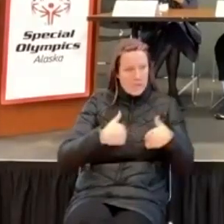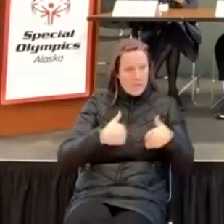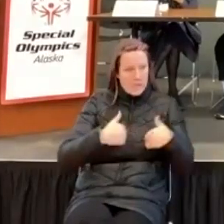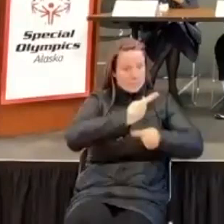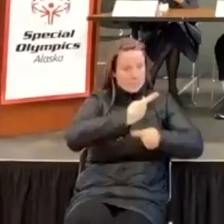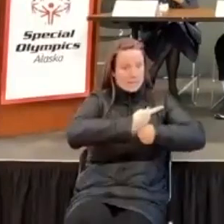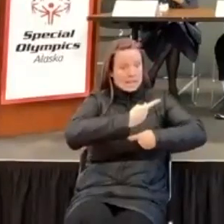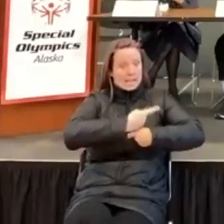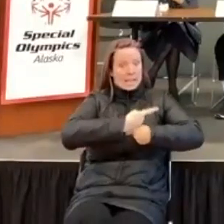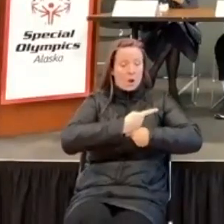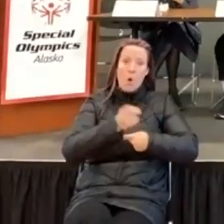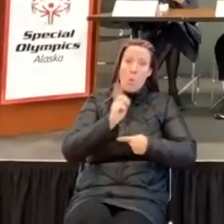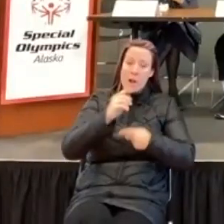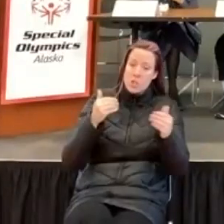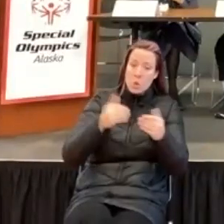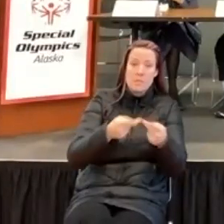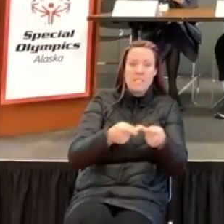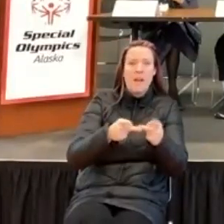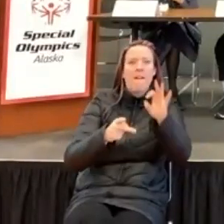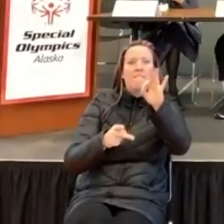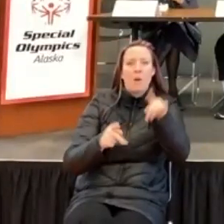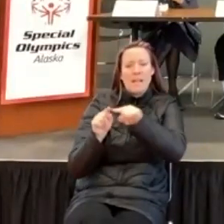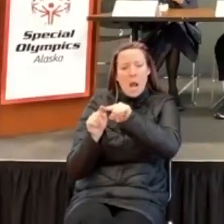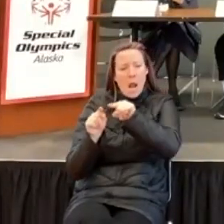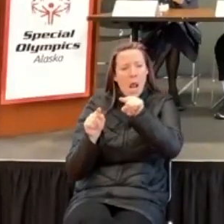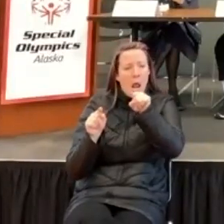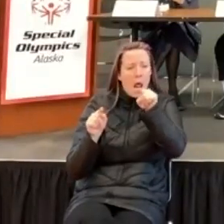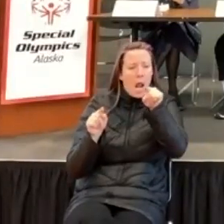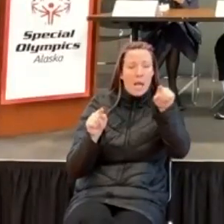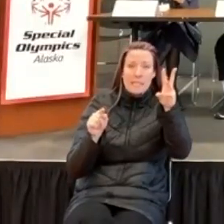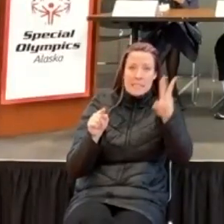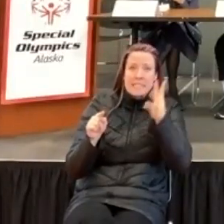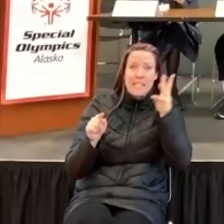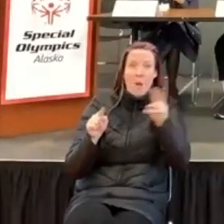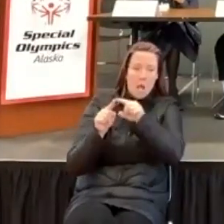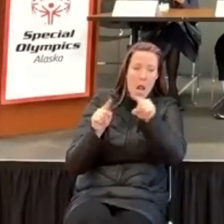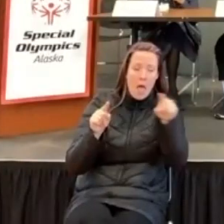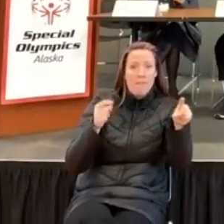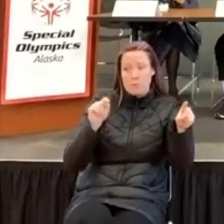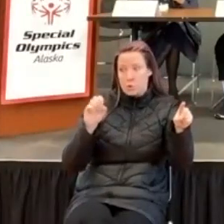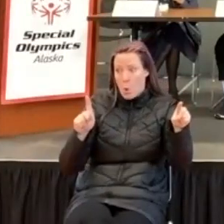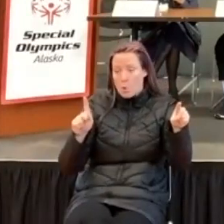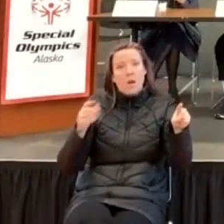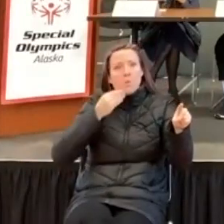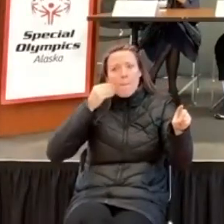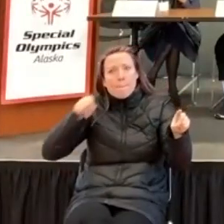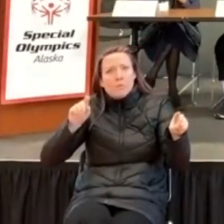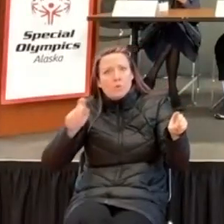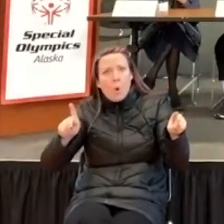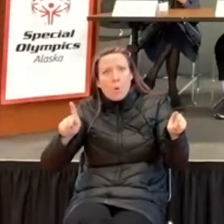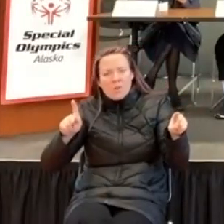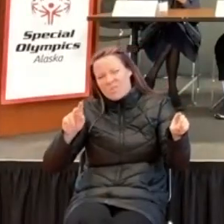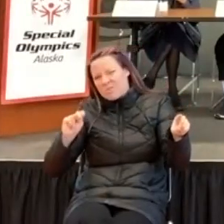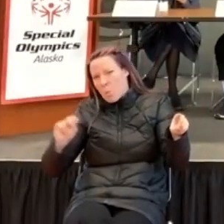the closest place was in Fairbanks, which was, I think, 6 hours away from where their home is in in